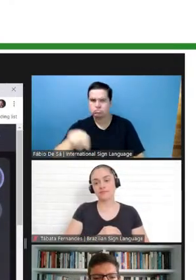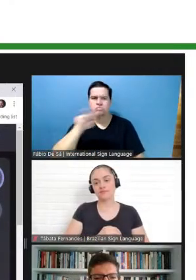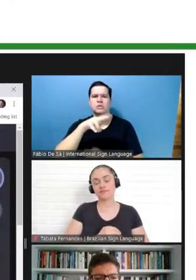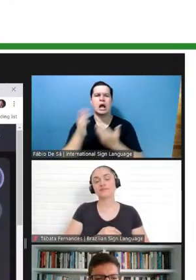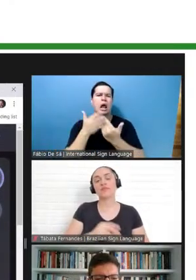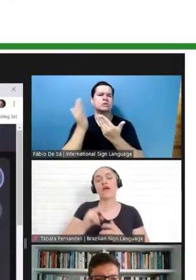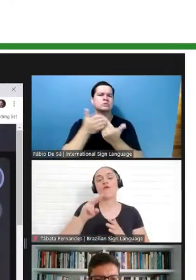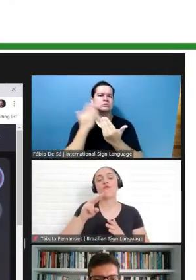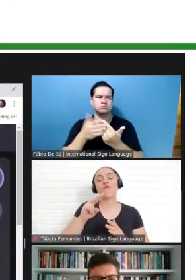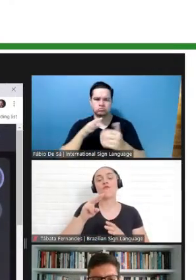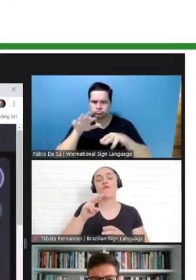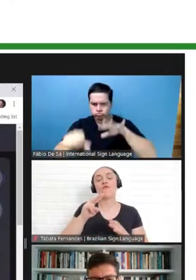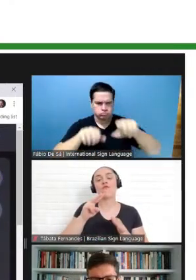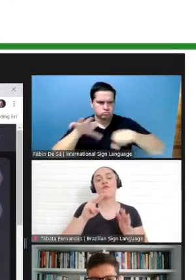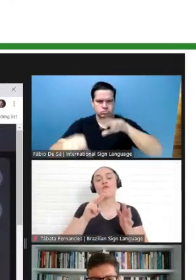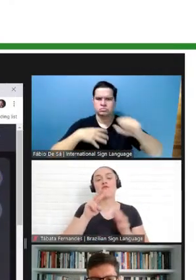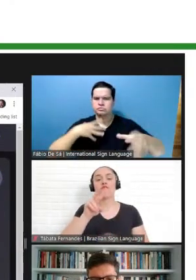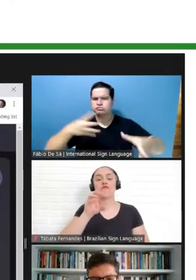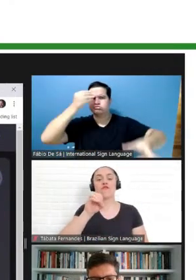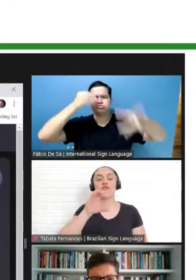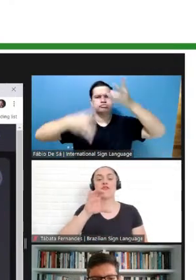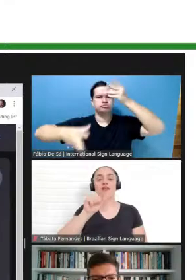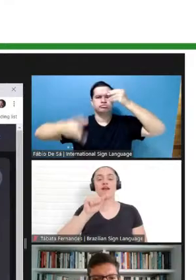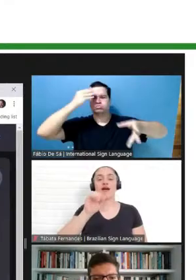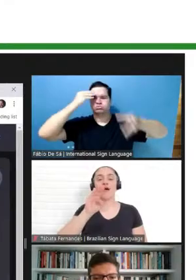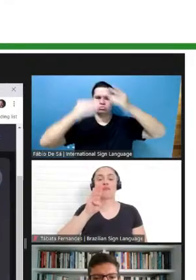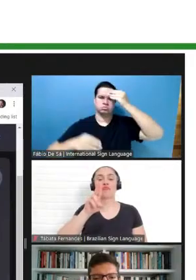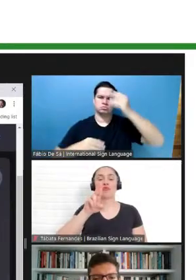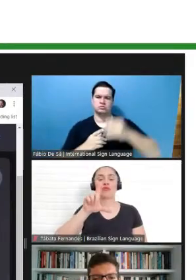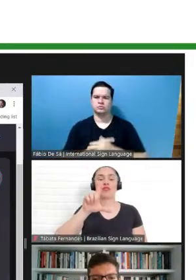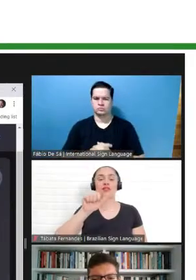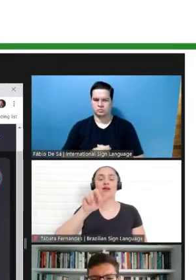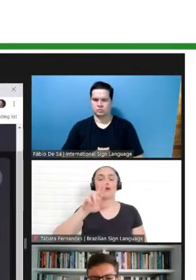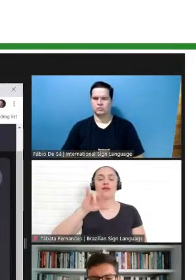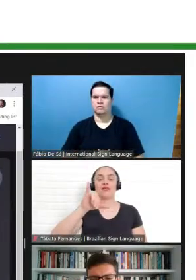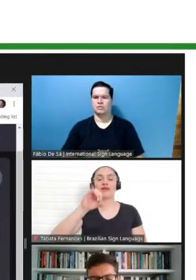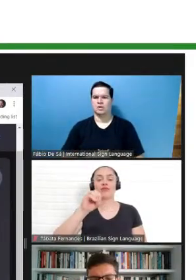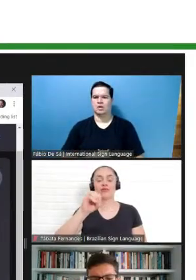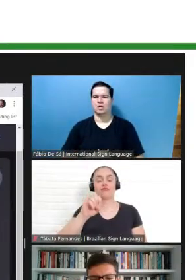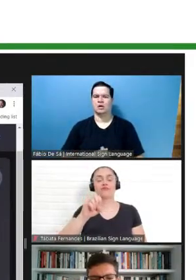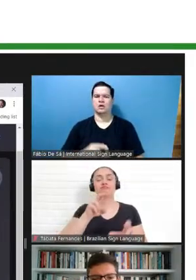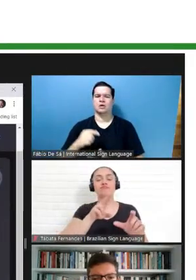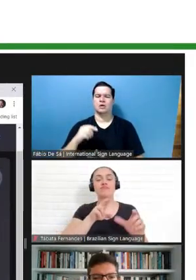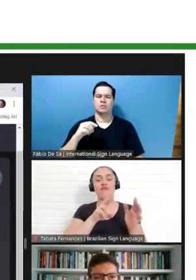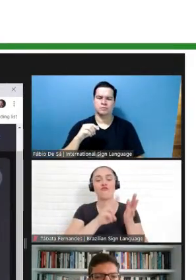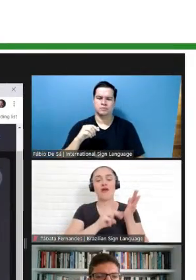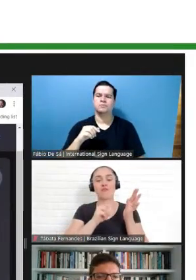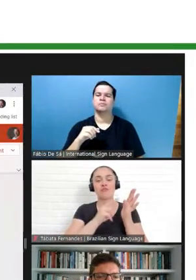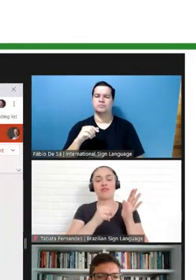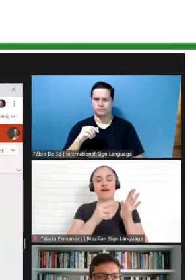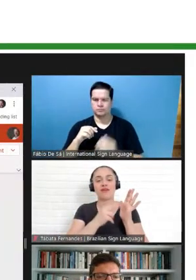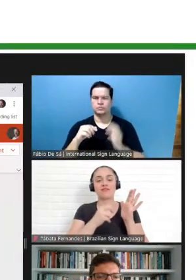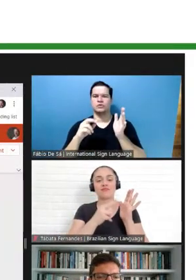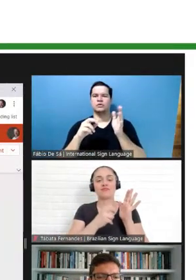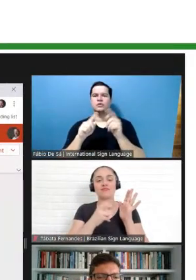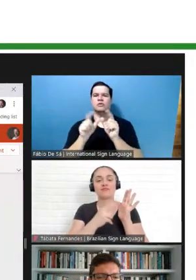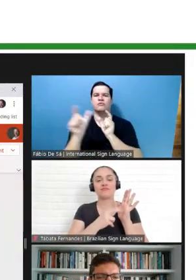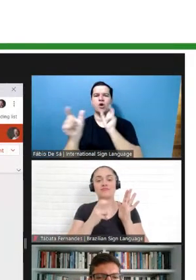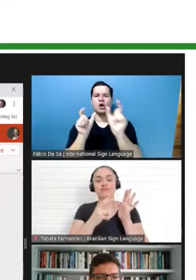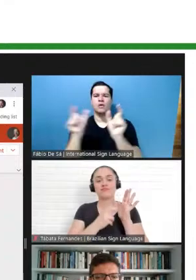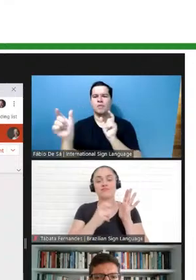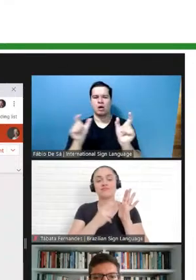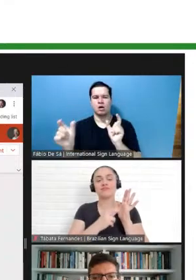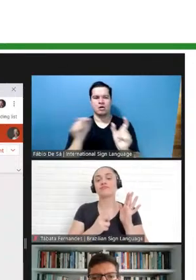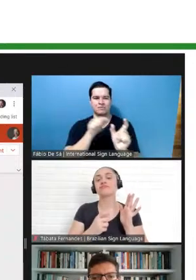vocabulary and manage vocabulary. So they have vocabulary trackers on here. So all kinds of ways to kind of